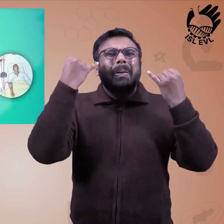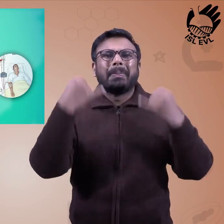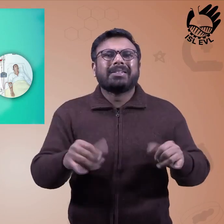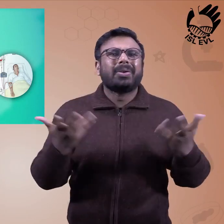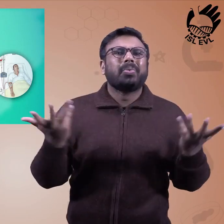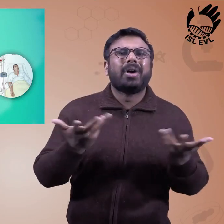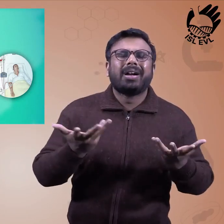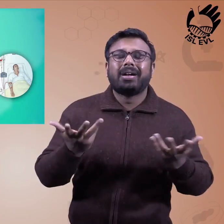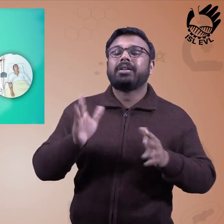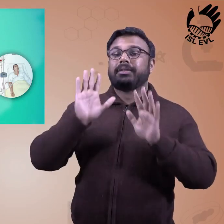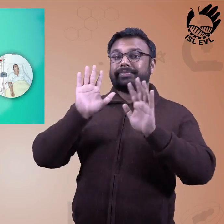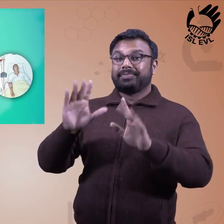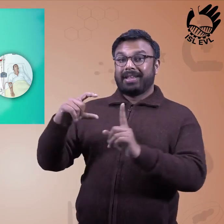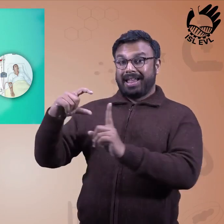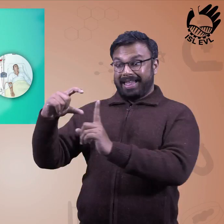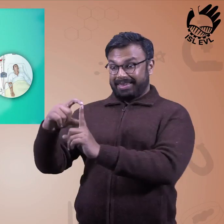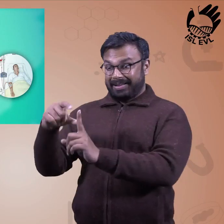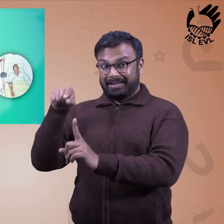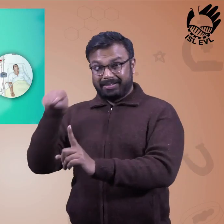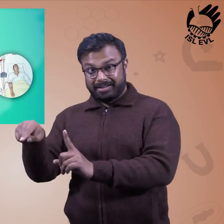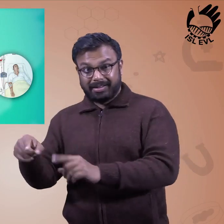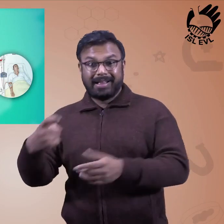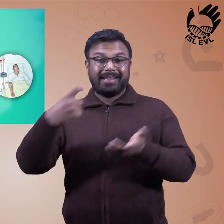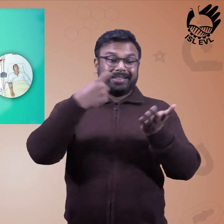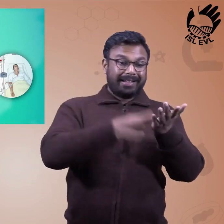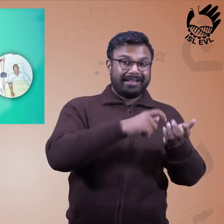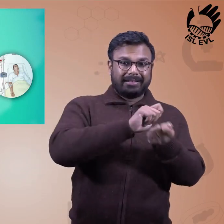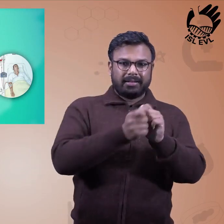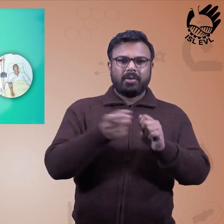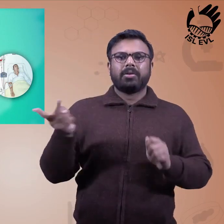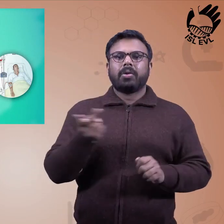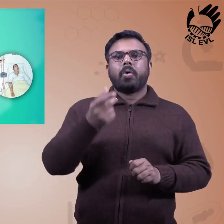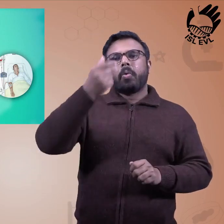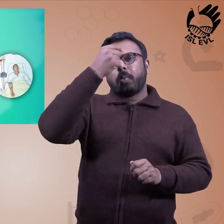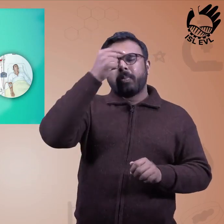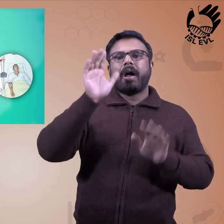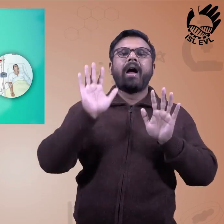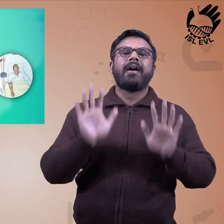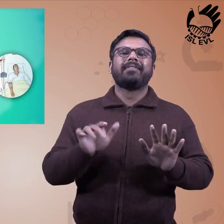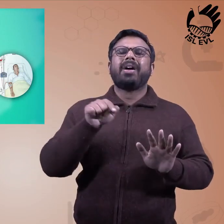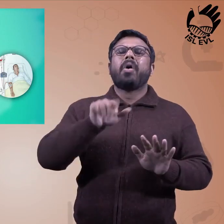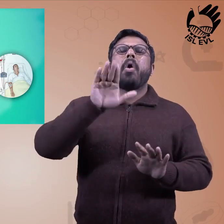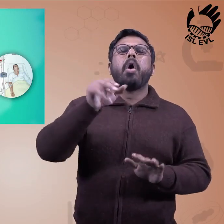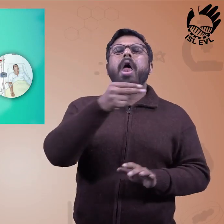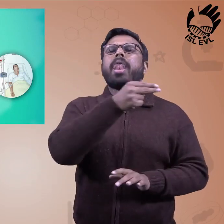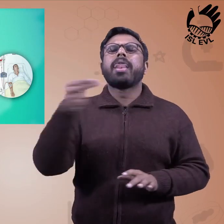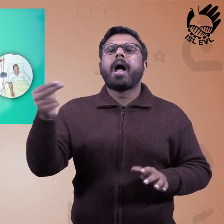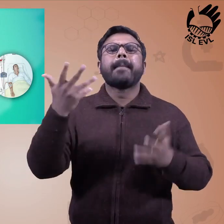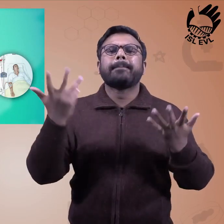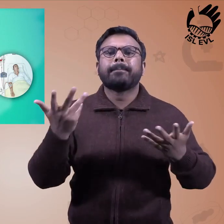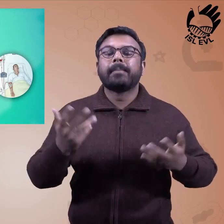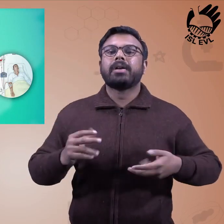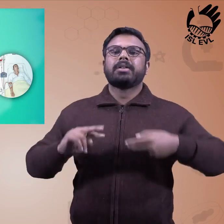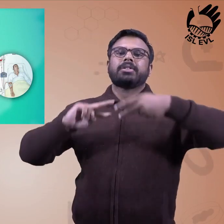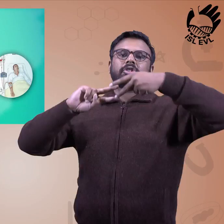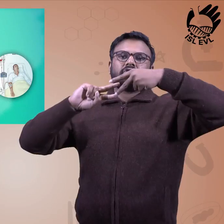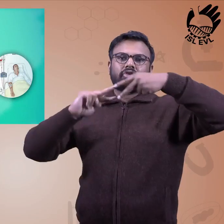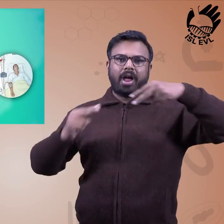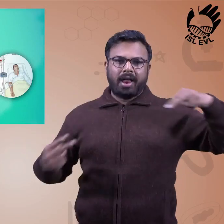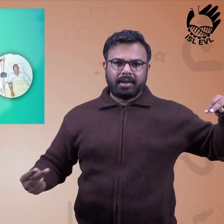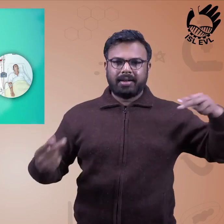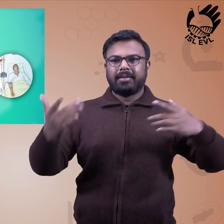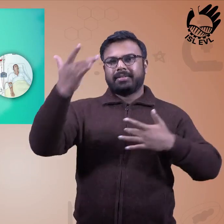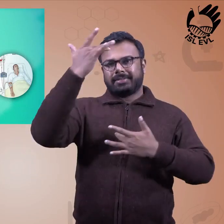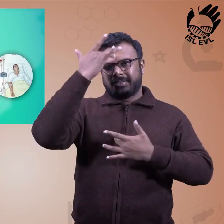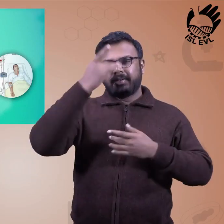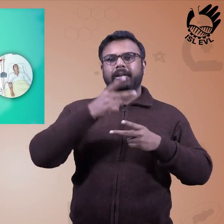Diseases which are caused due to both dominant and recessive mutations are called genetic